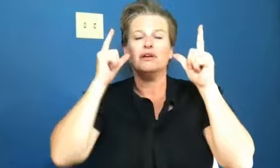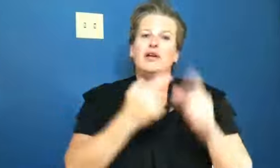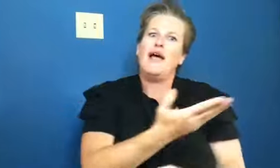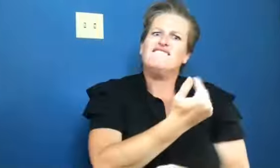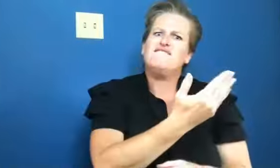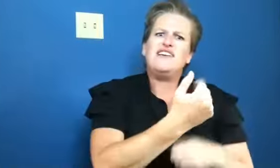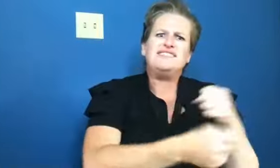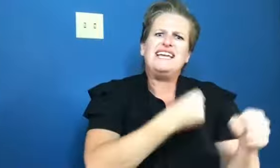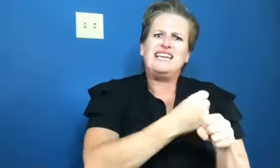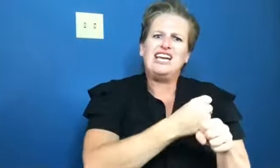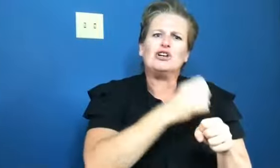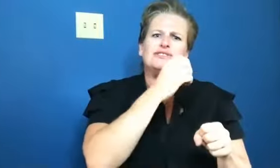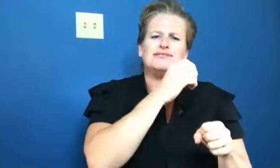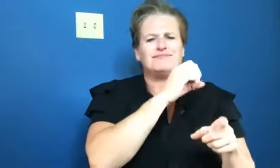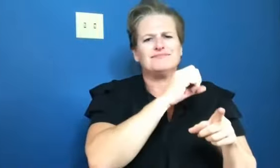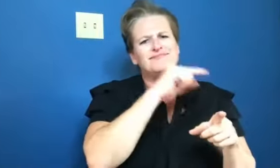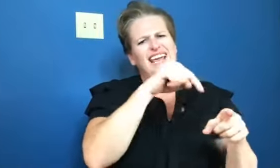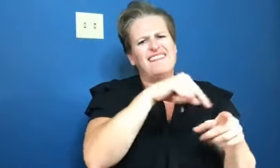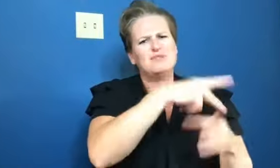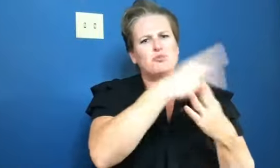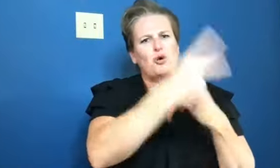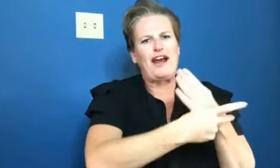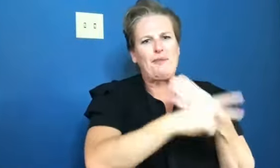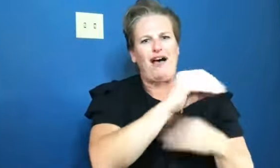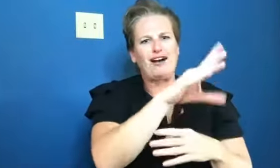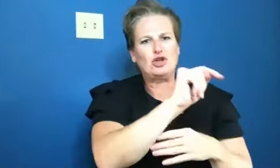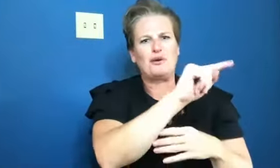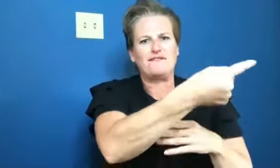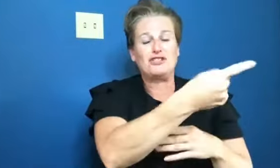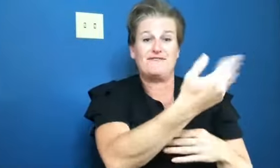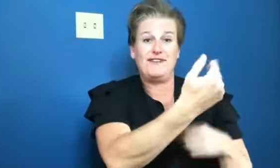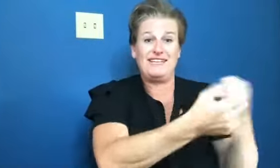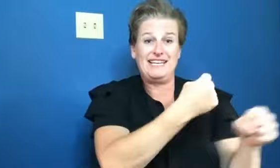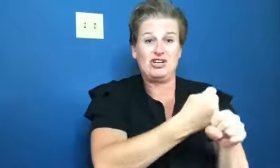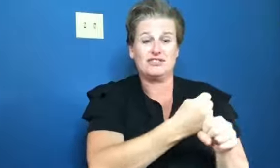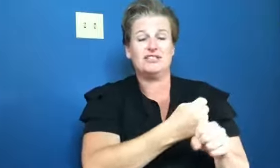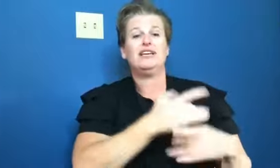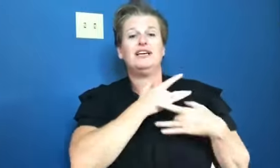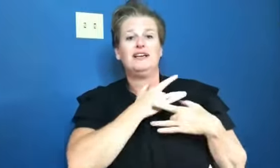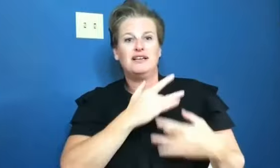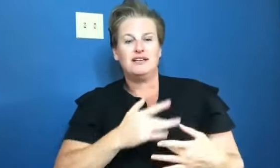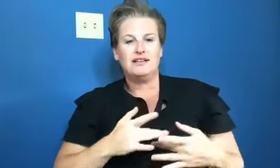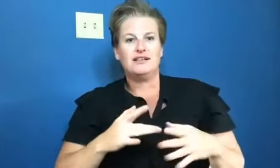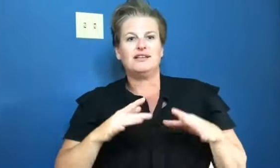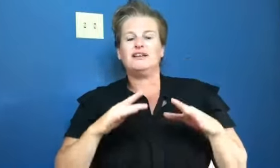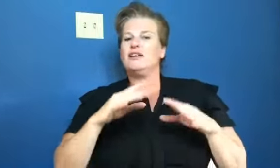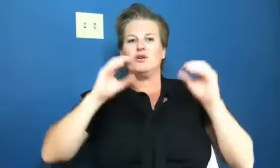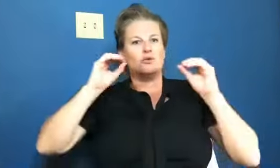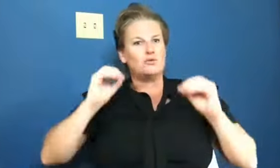old in this program next month, October 1st. My natural prayer meditation is self-hatred, self-loathing, self-judgment, self-criticism,